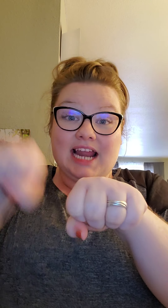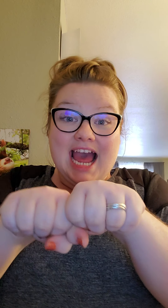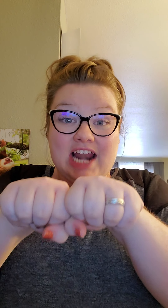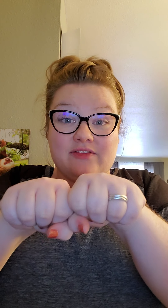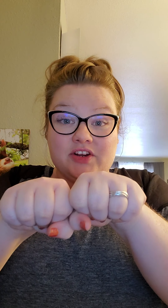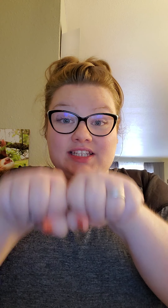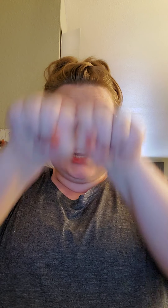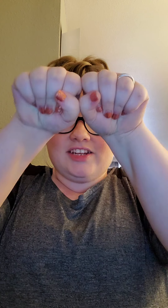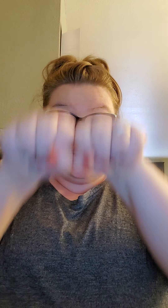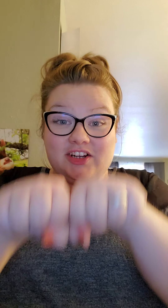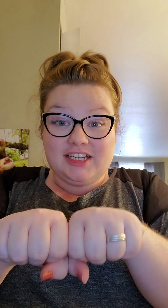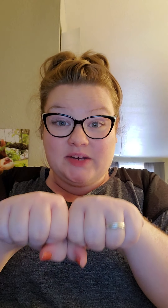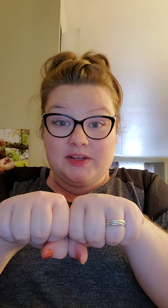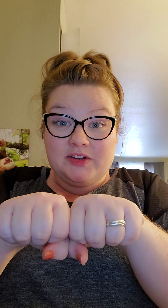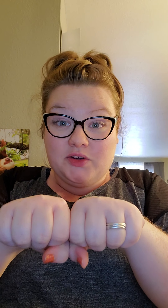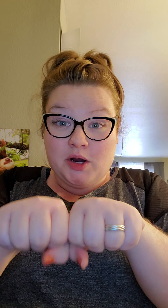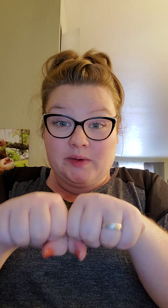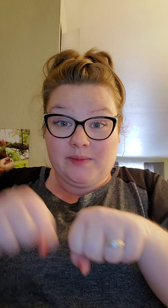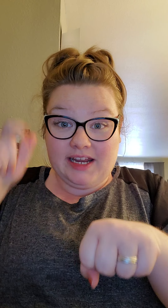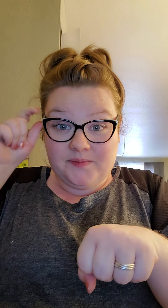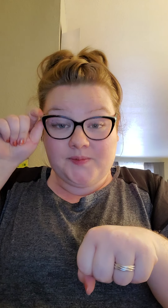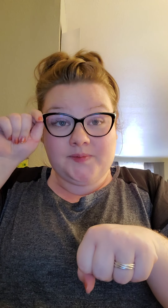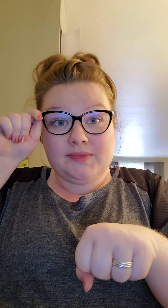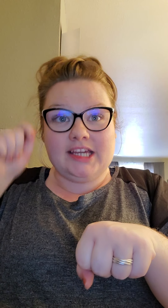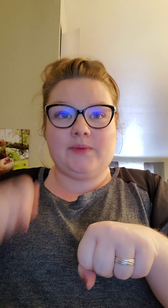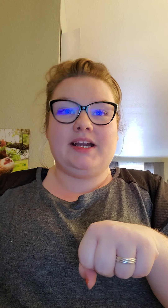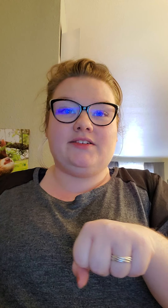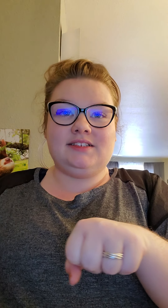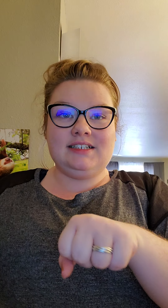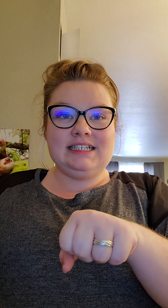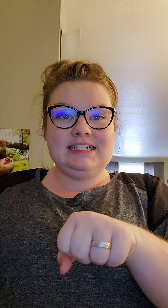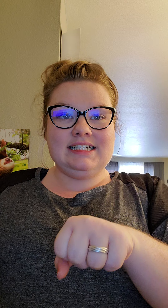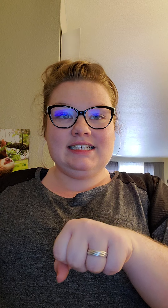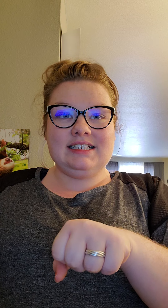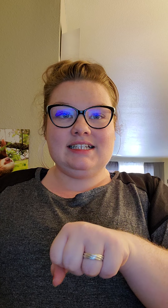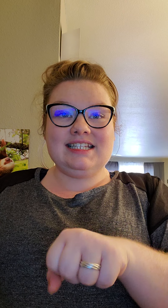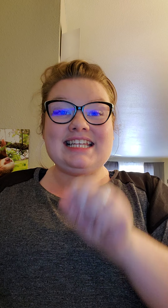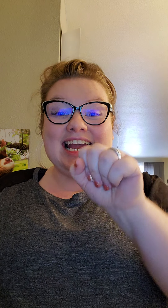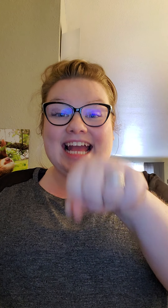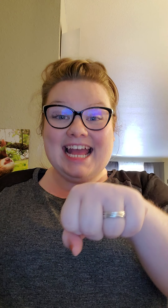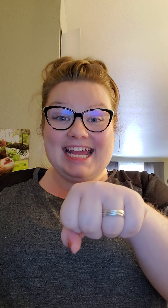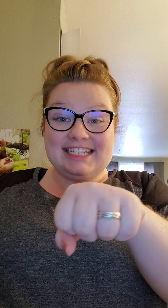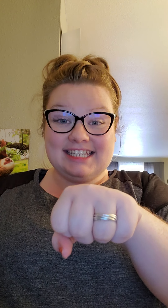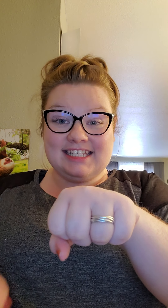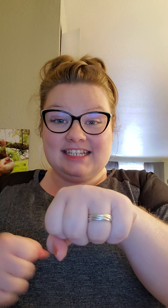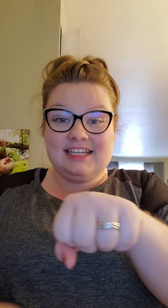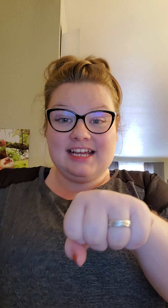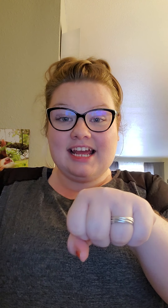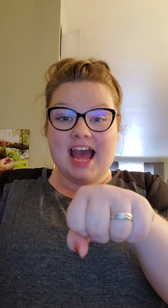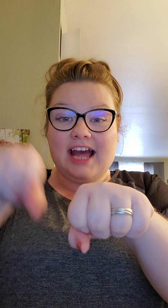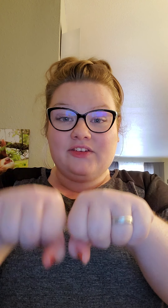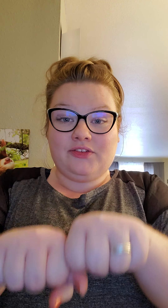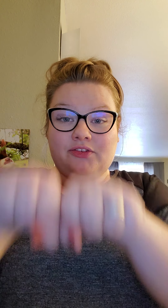going to add a first sound and you're going to tell me the new word we made. Here we go. Say ace. Add f.